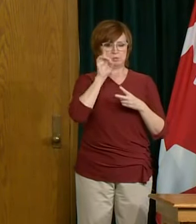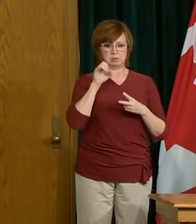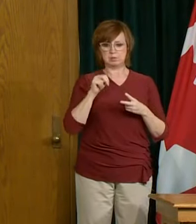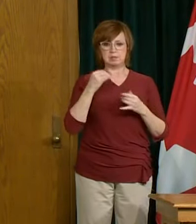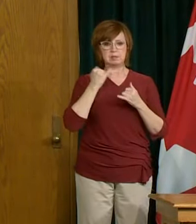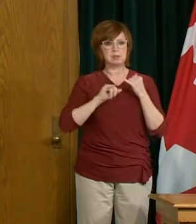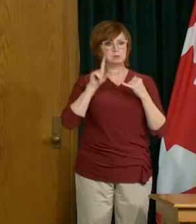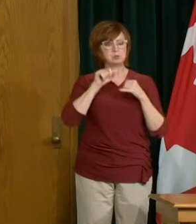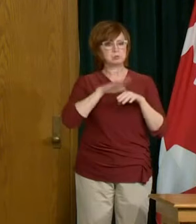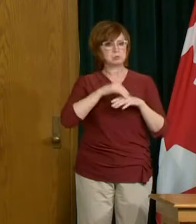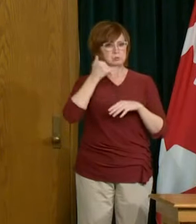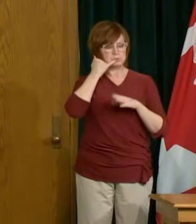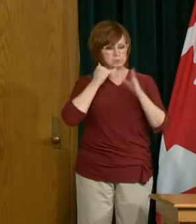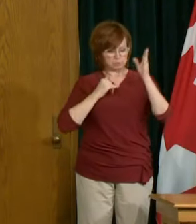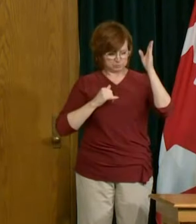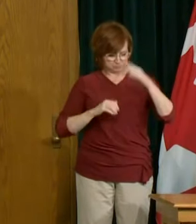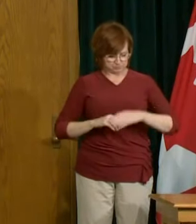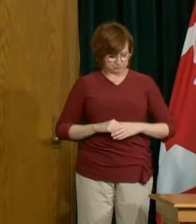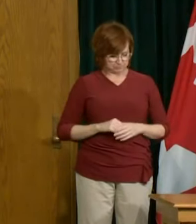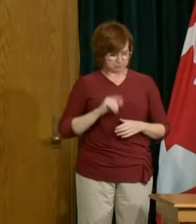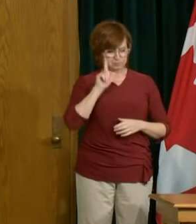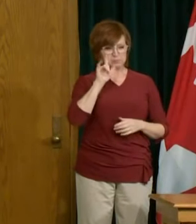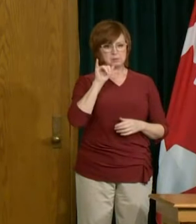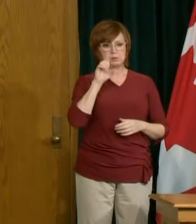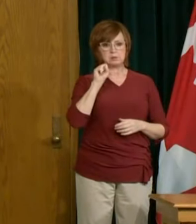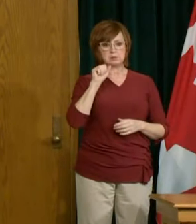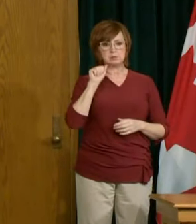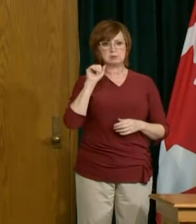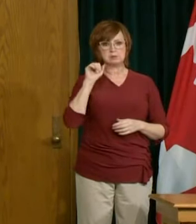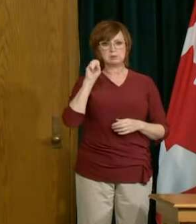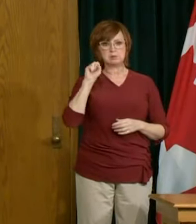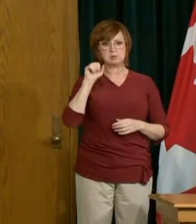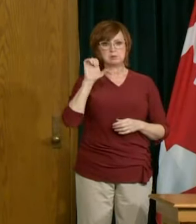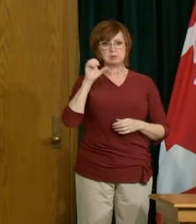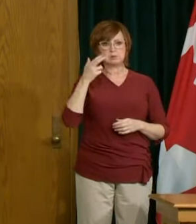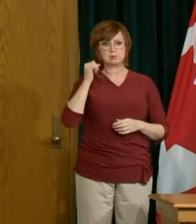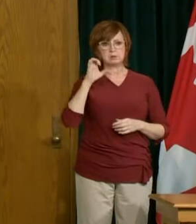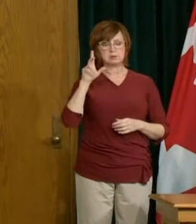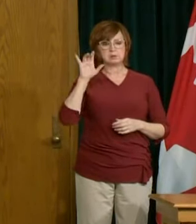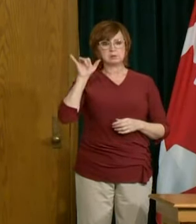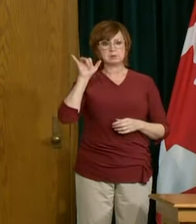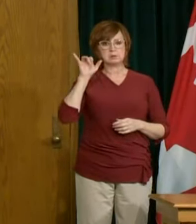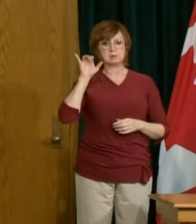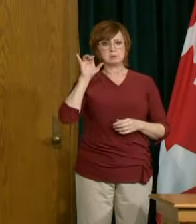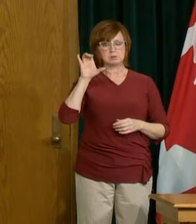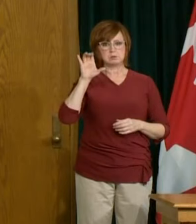line, operator. We have Lisa Schick with CJME.